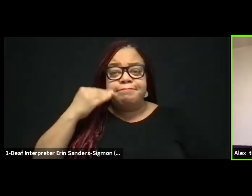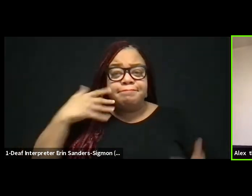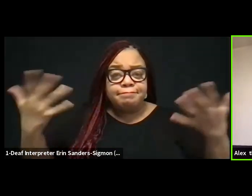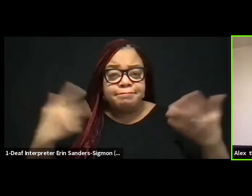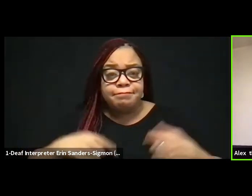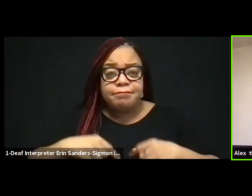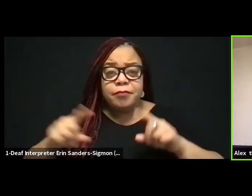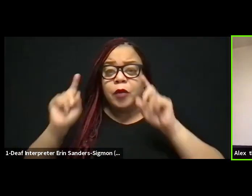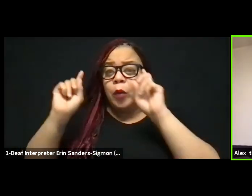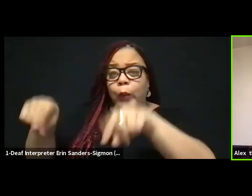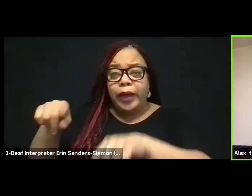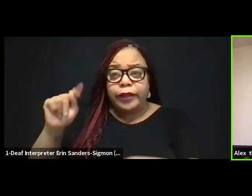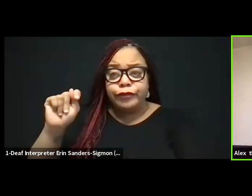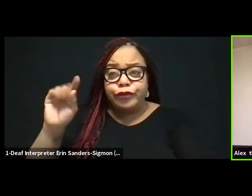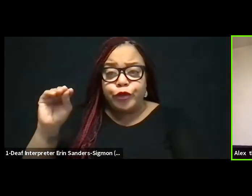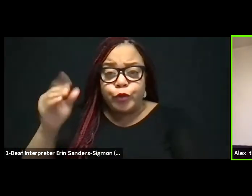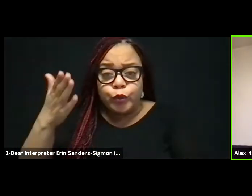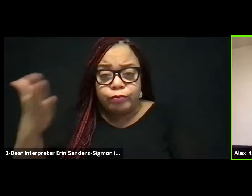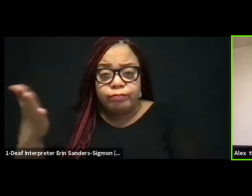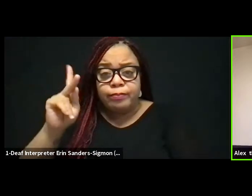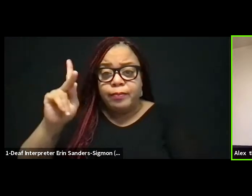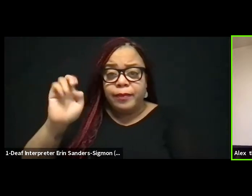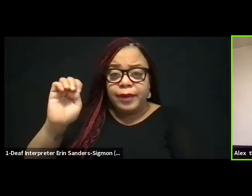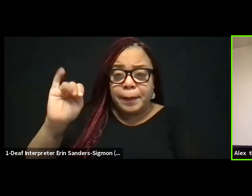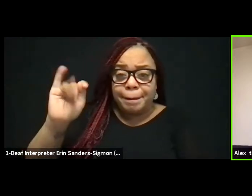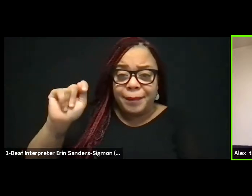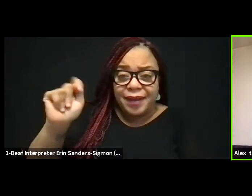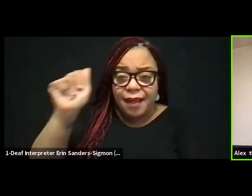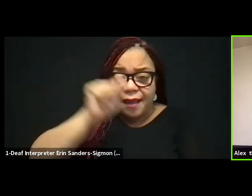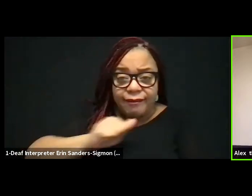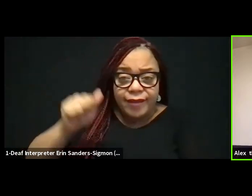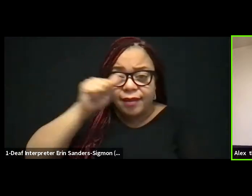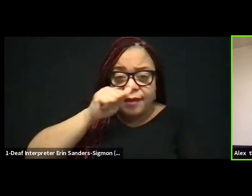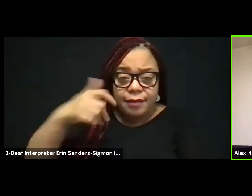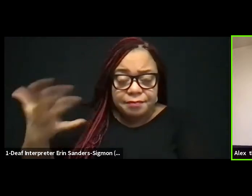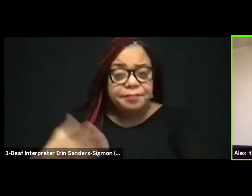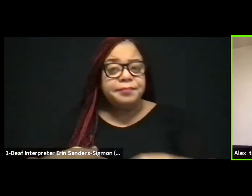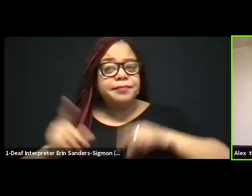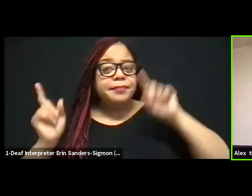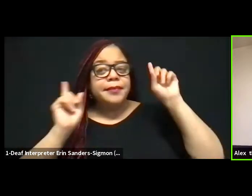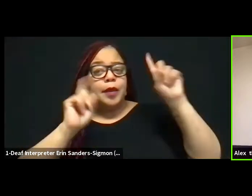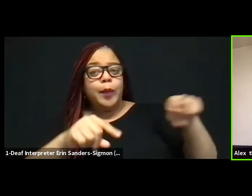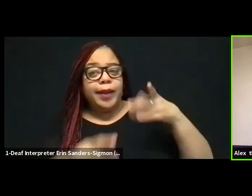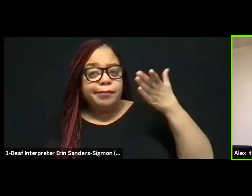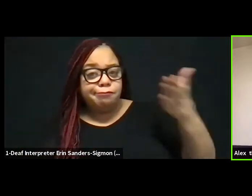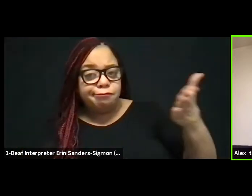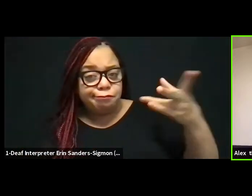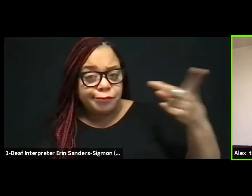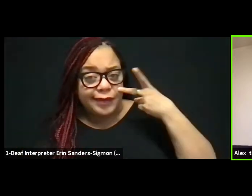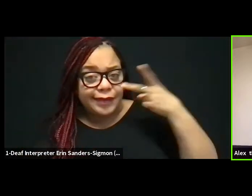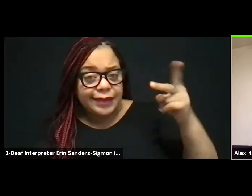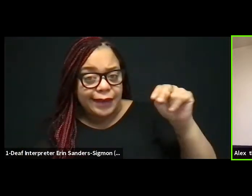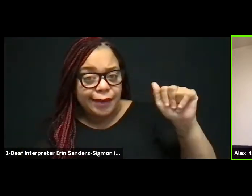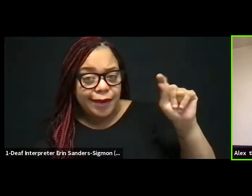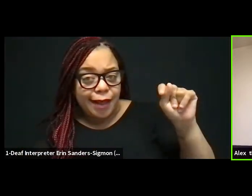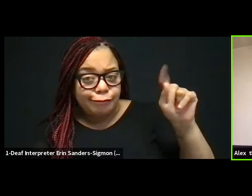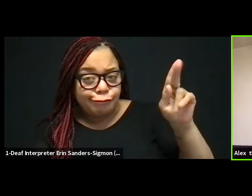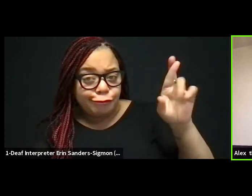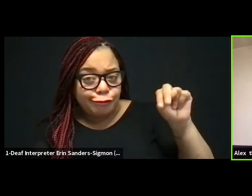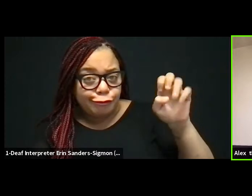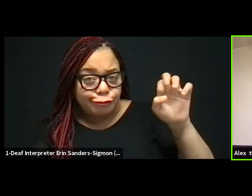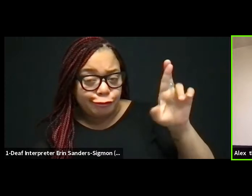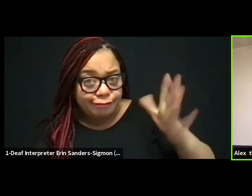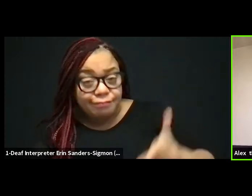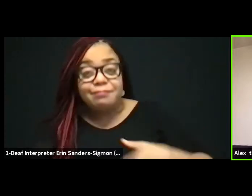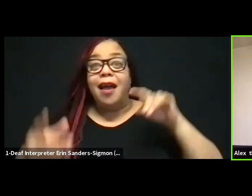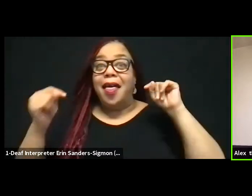And then also, you know, we just recently went to North Carolina, and all these trips, you know, where we're taking our